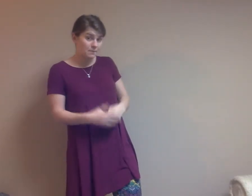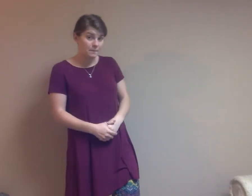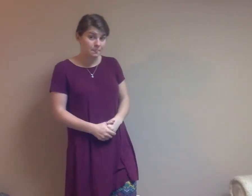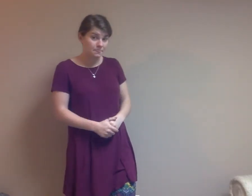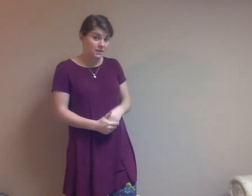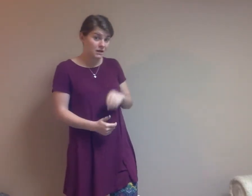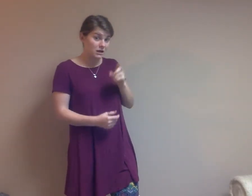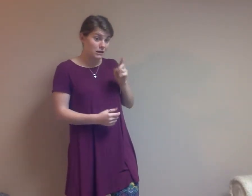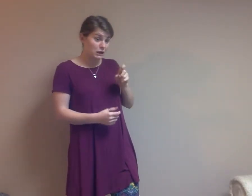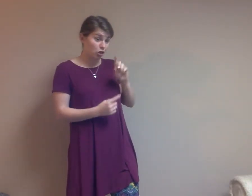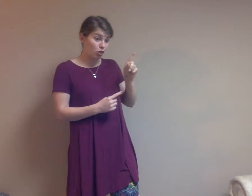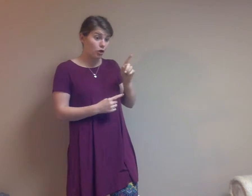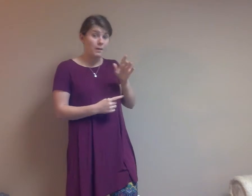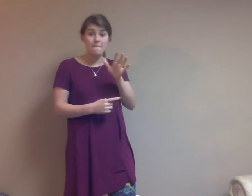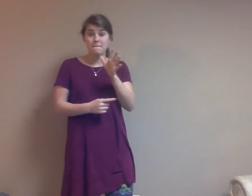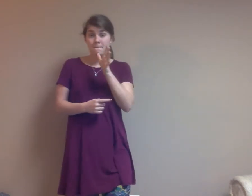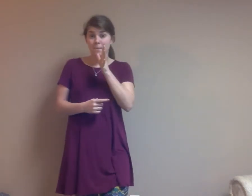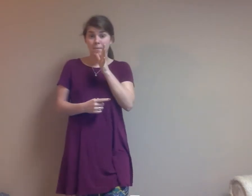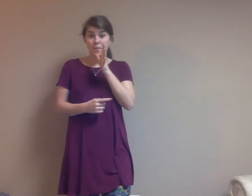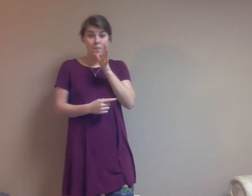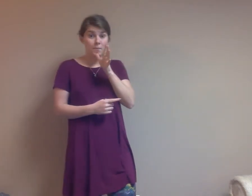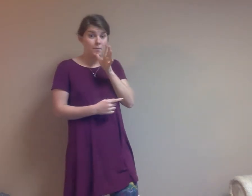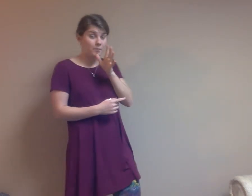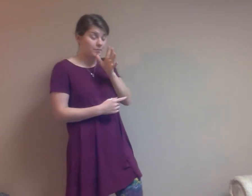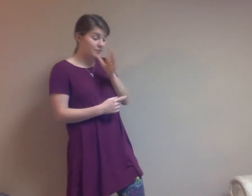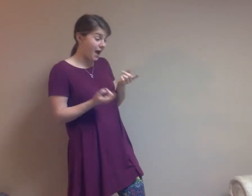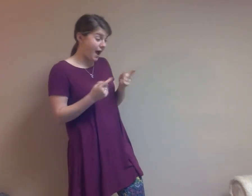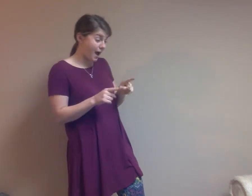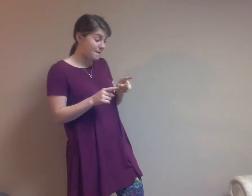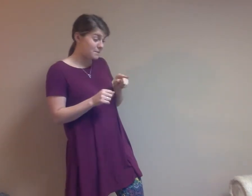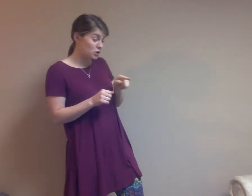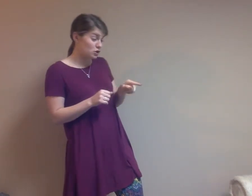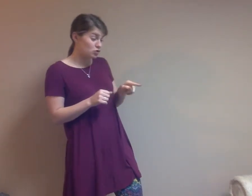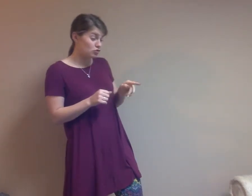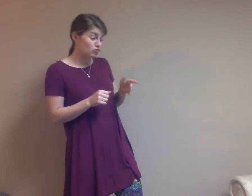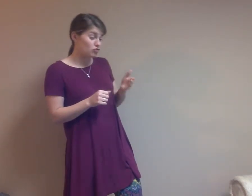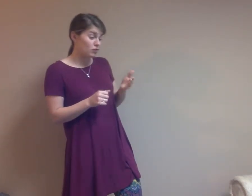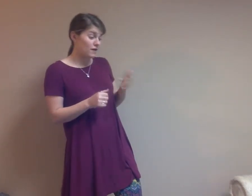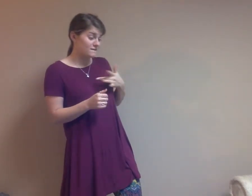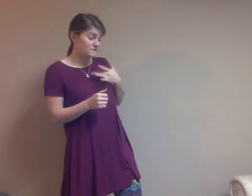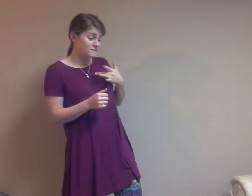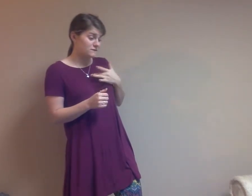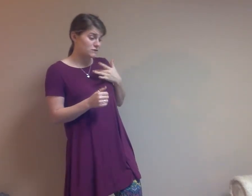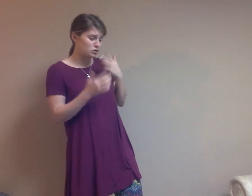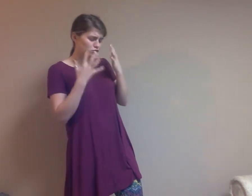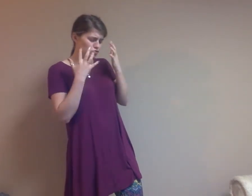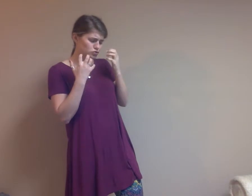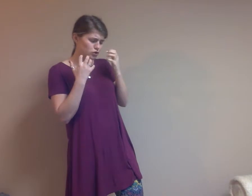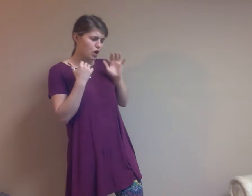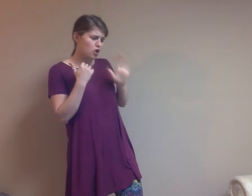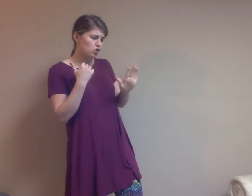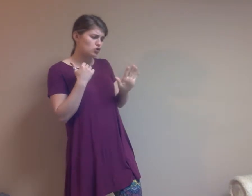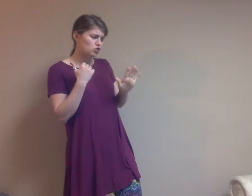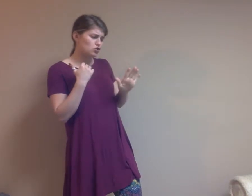hug. Whenever you are feeling sad and things aren't going right and your usual happy smile has slipped right out